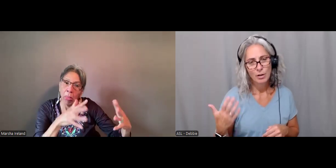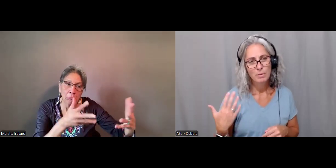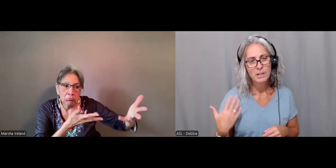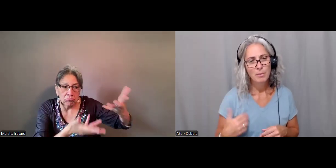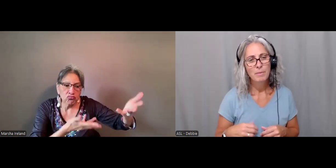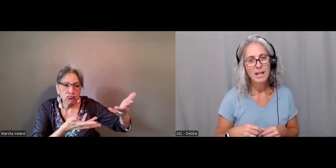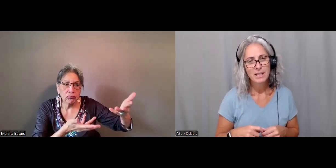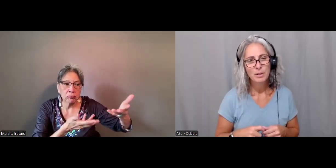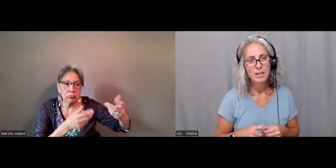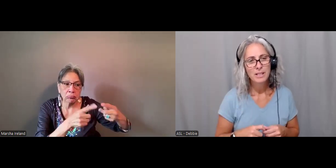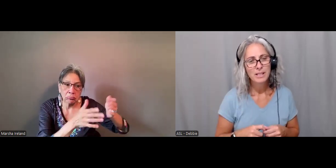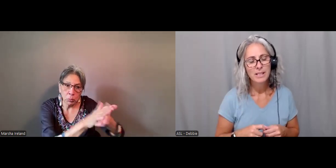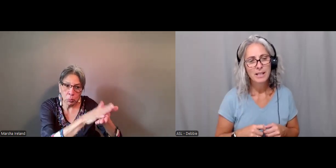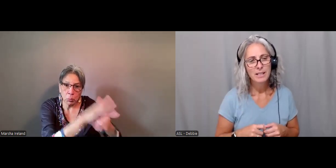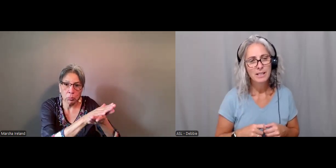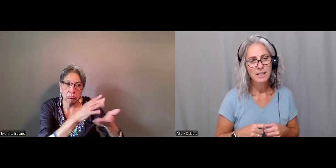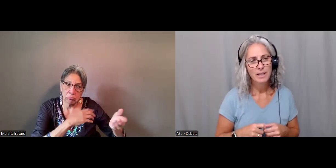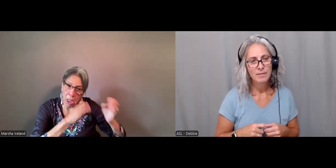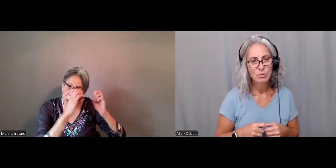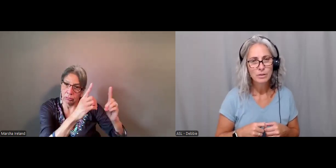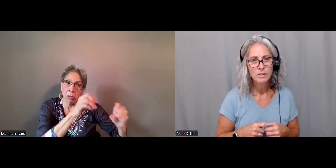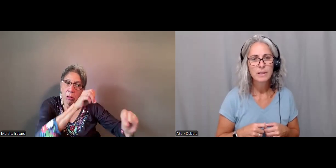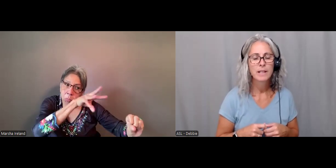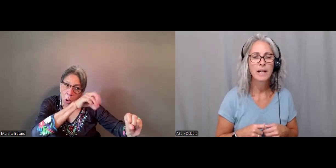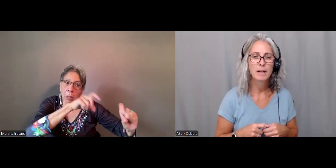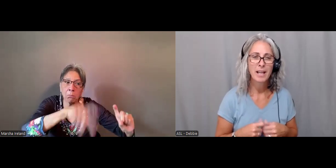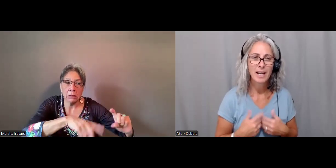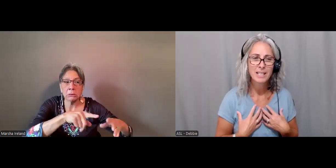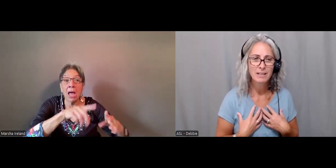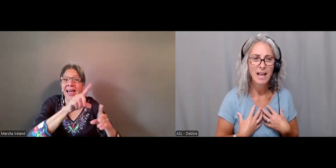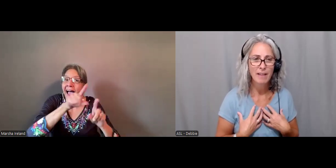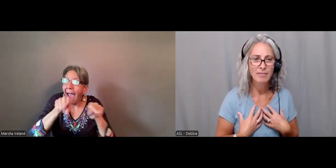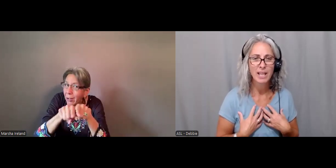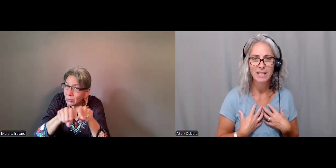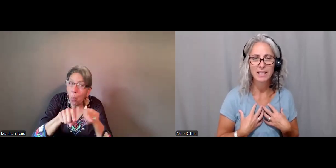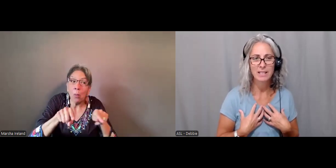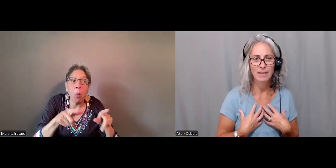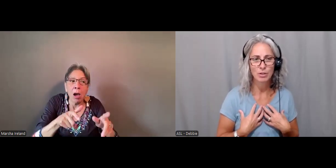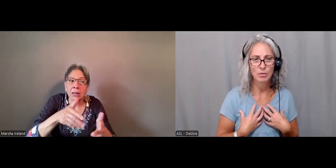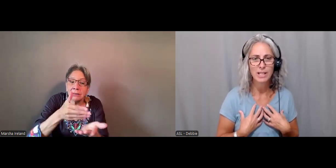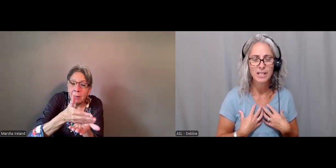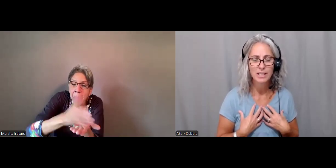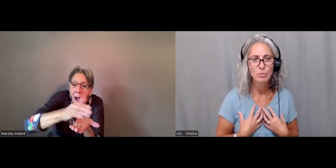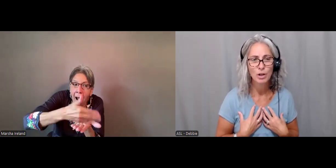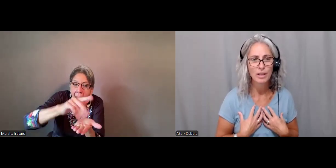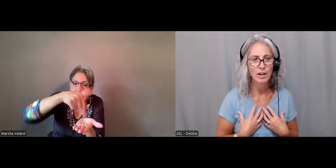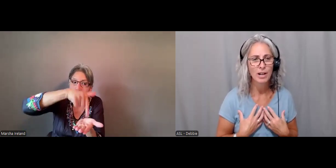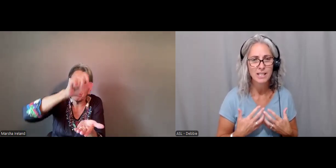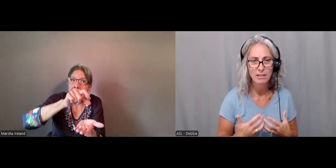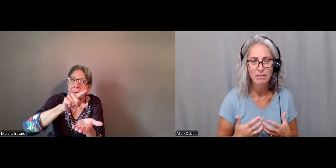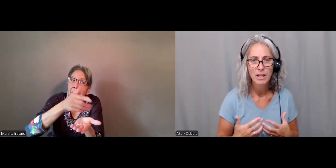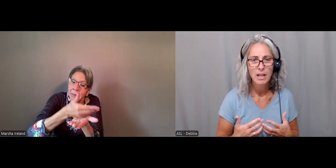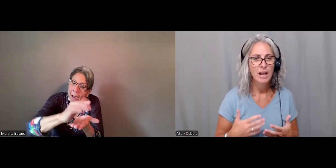Earlier, I opened up with my experiences at the deaf school. And I still advocate in the deaf school. I still work there,